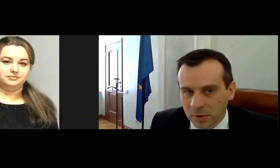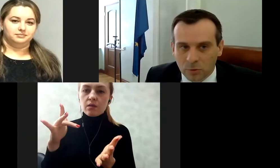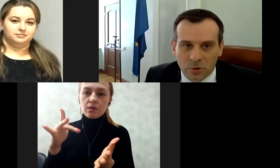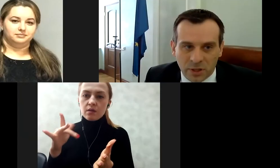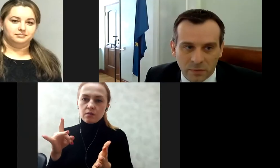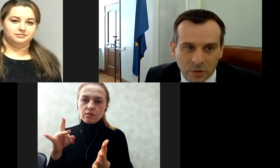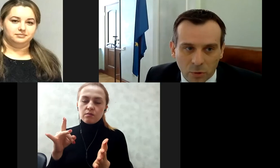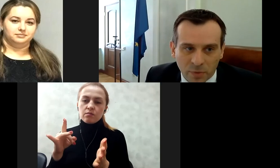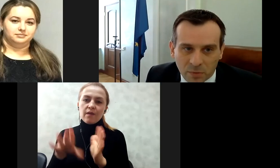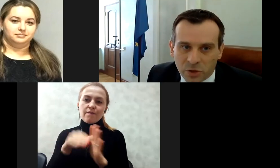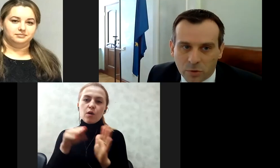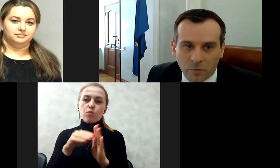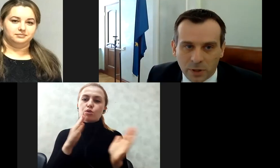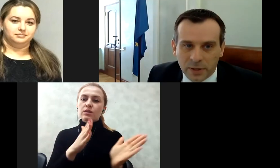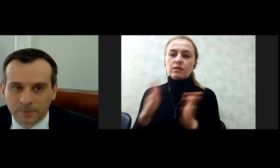know.